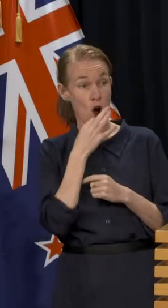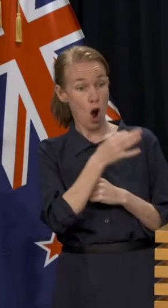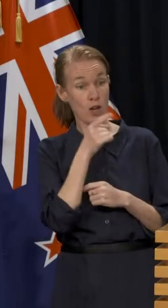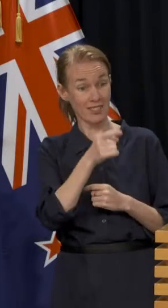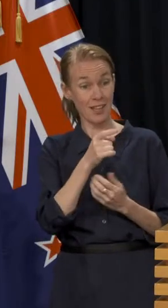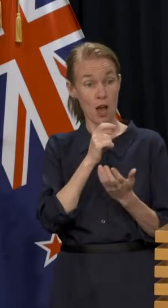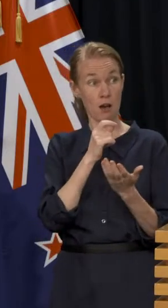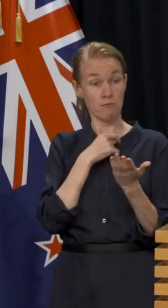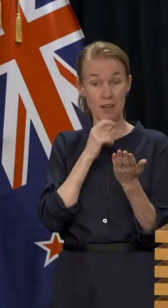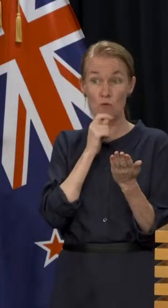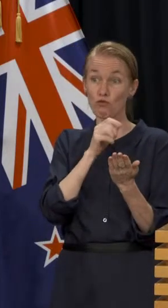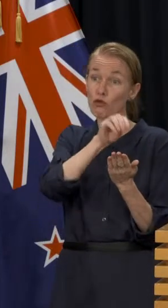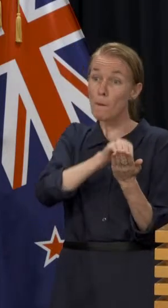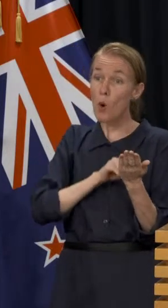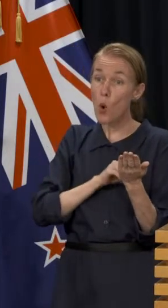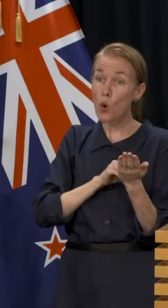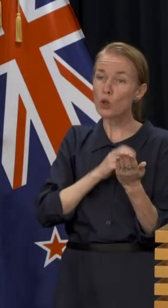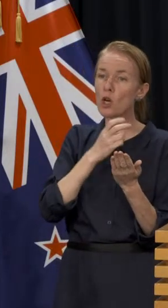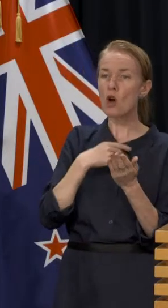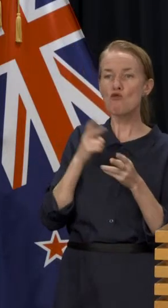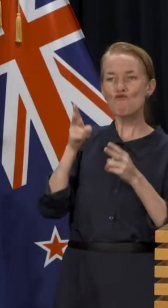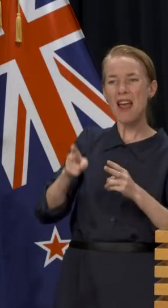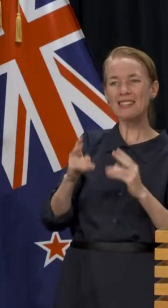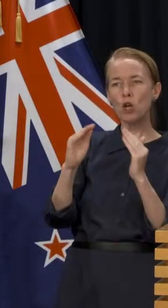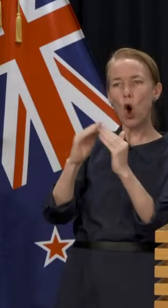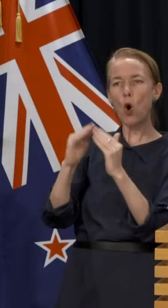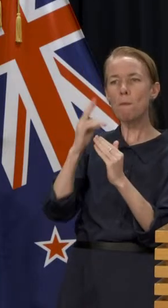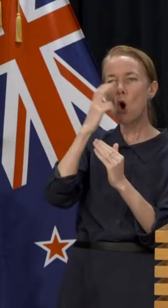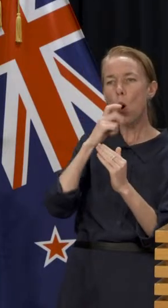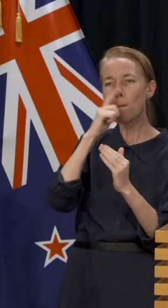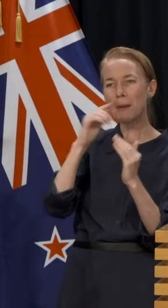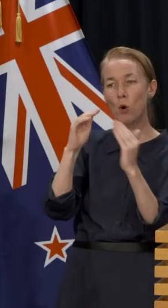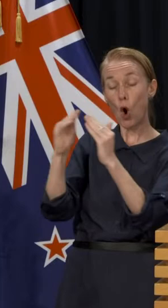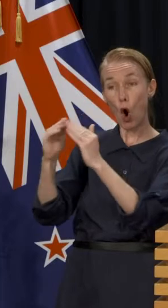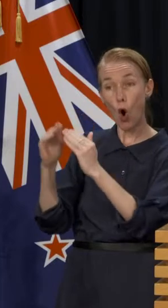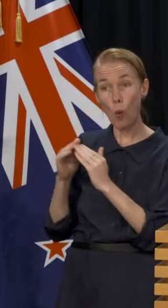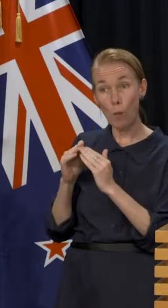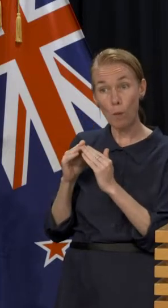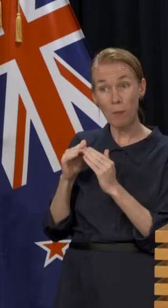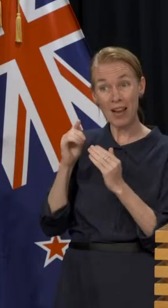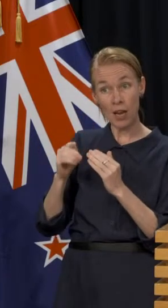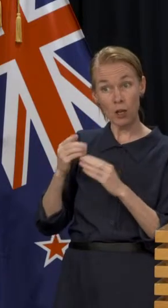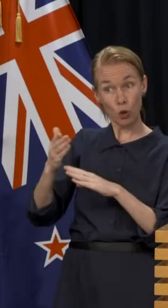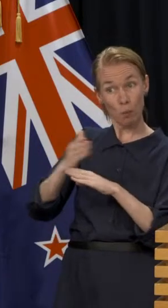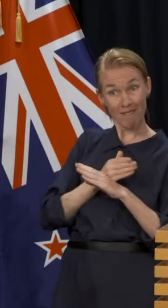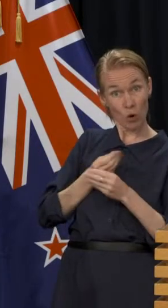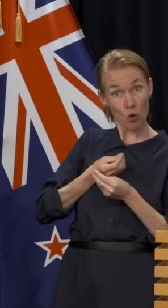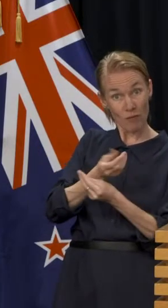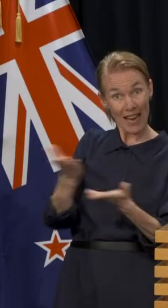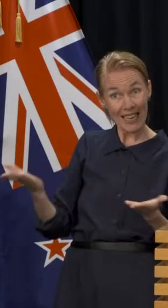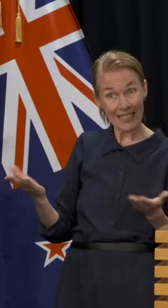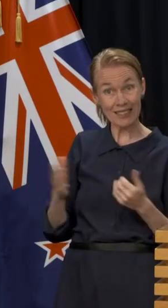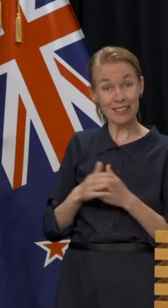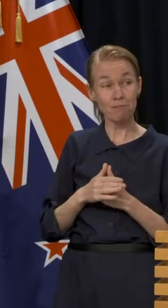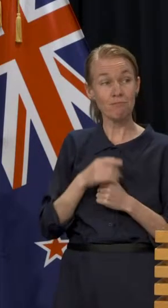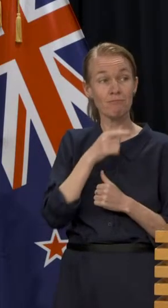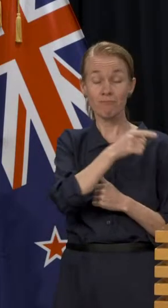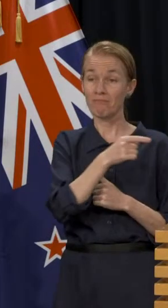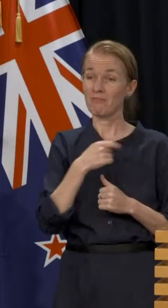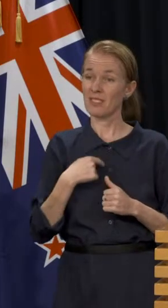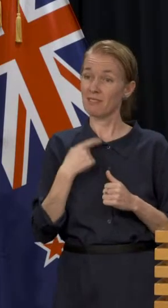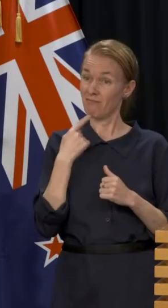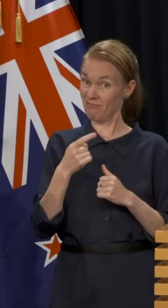released. That was a report done by some reviewers that I commissioned, and they reported back a couple of months ago, and then it went out to the sector